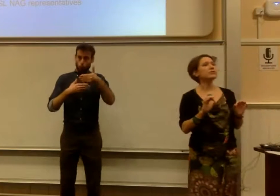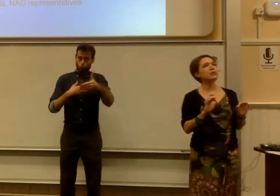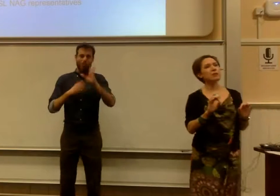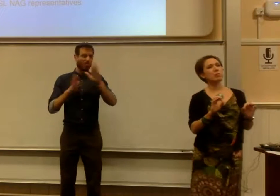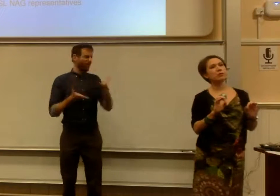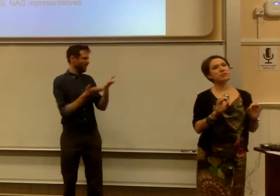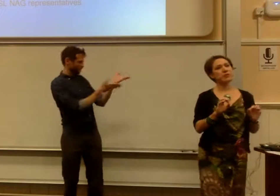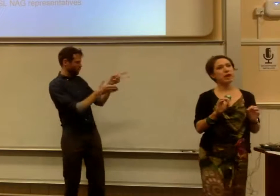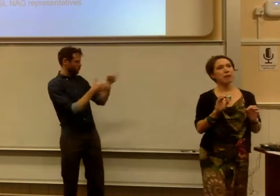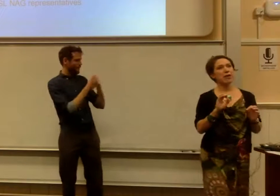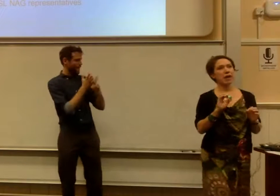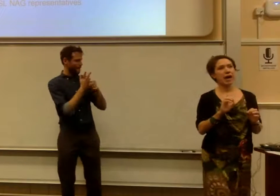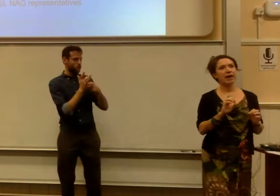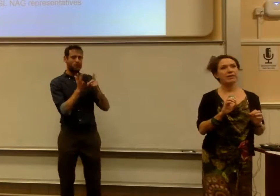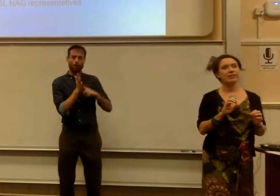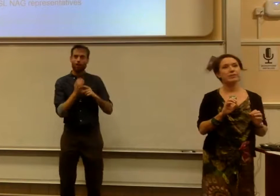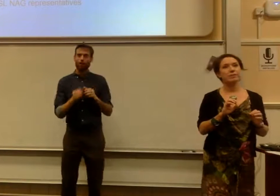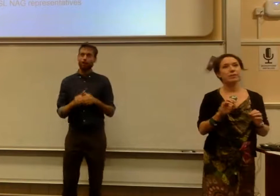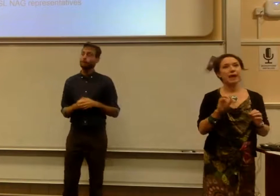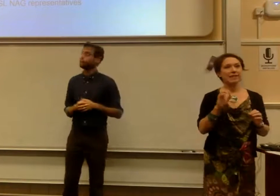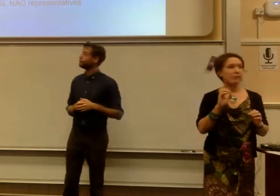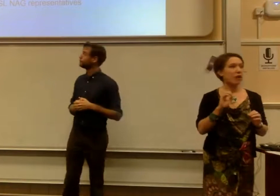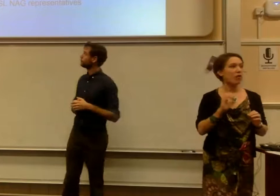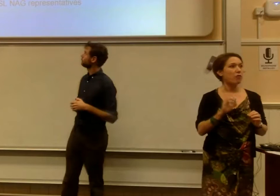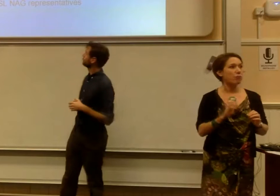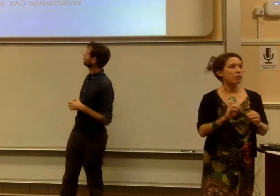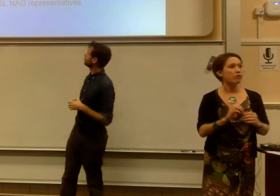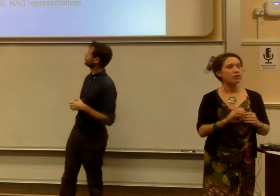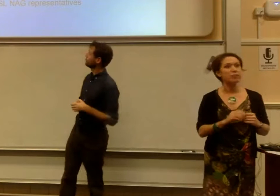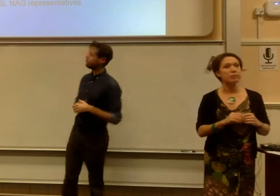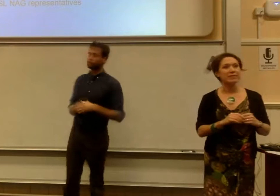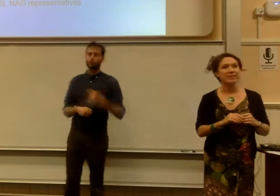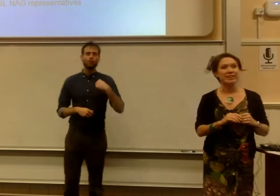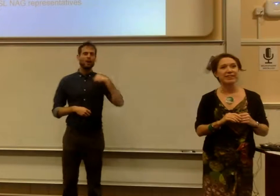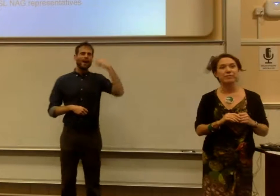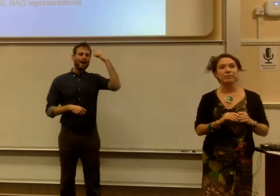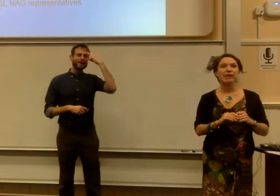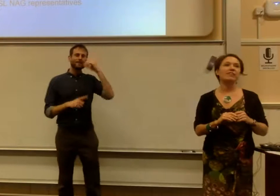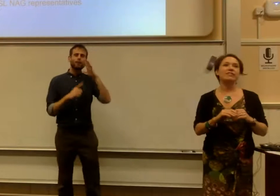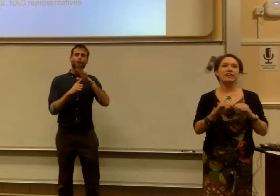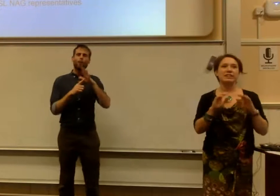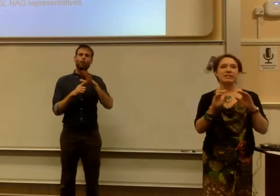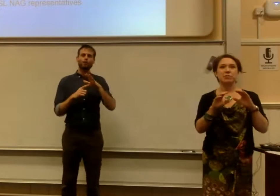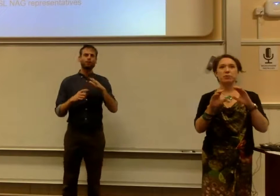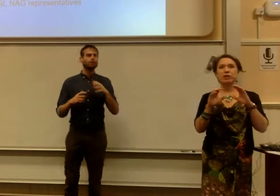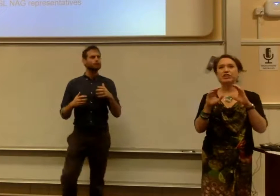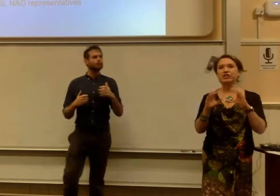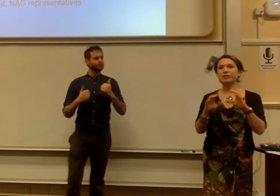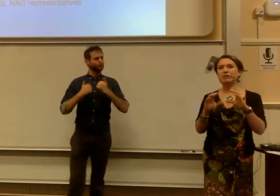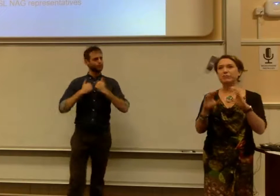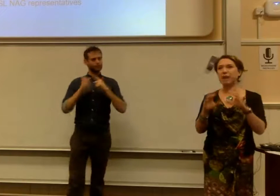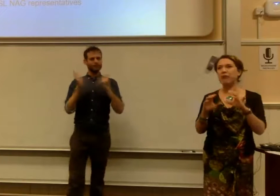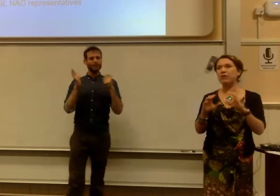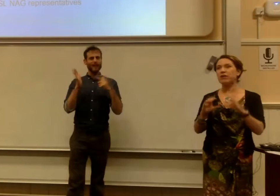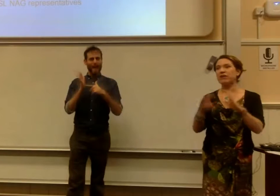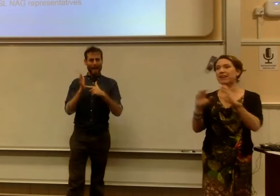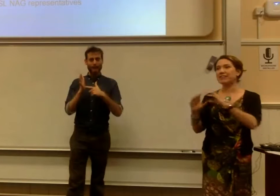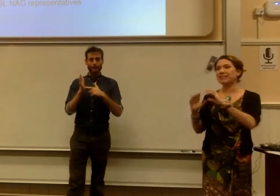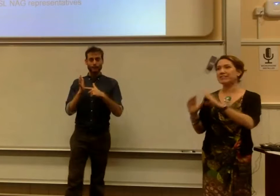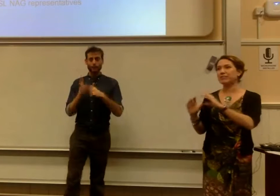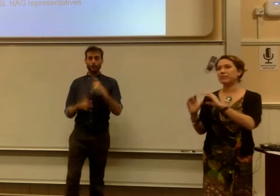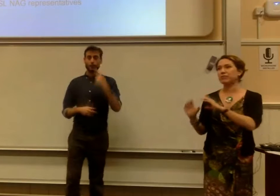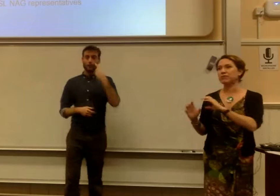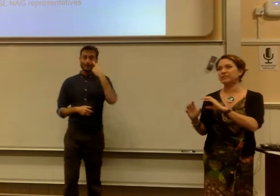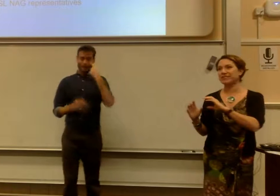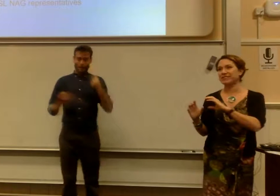What I think is really important about that Act and about our approach to implementing it is that it deliberately shifts power